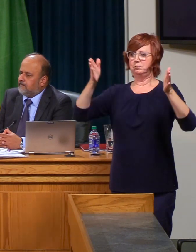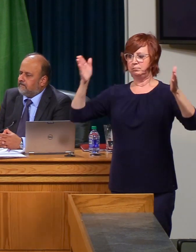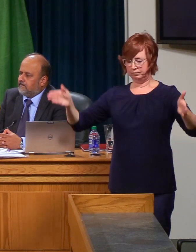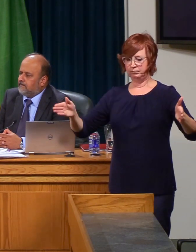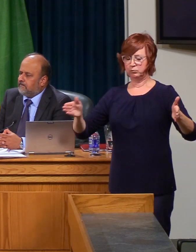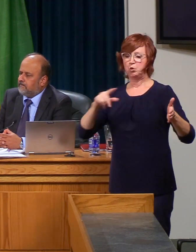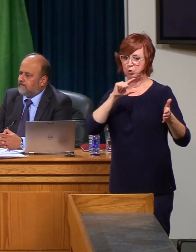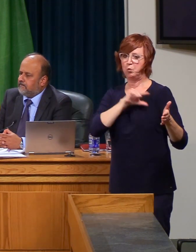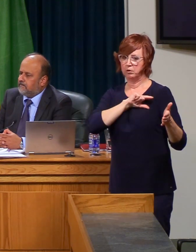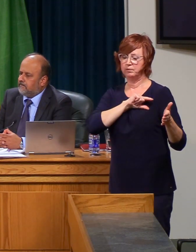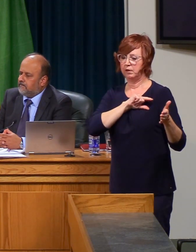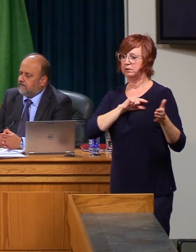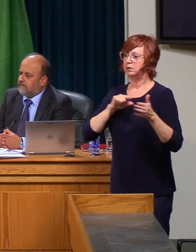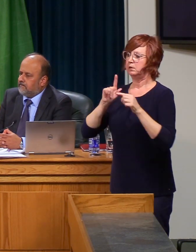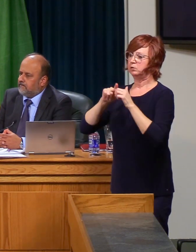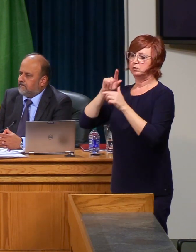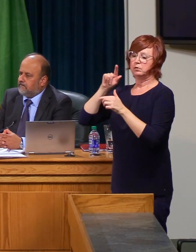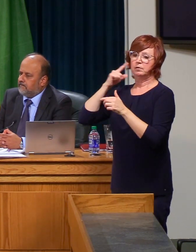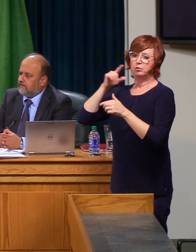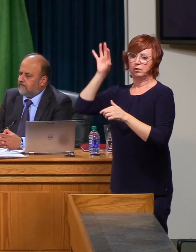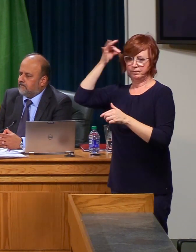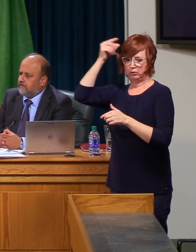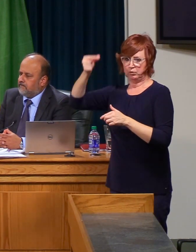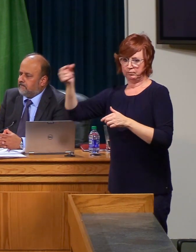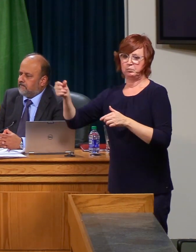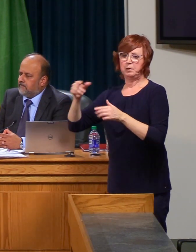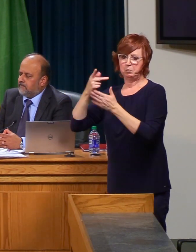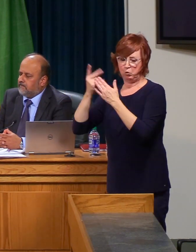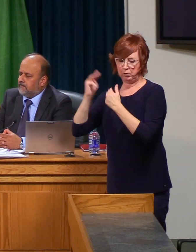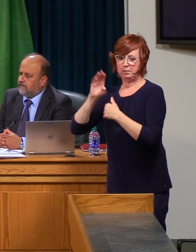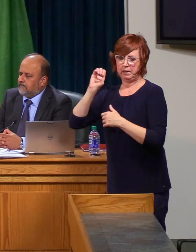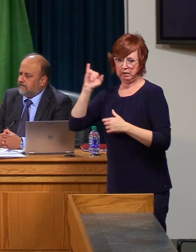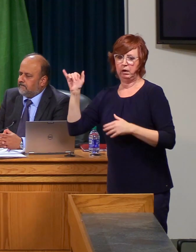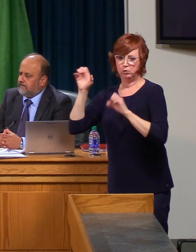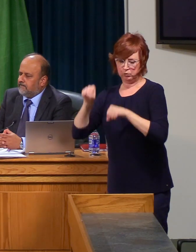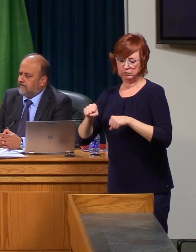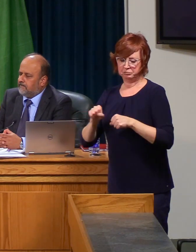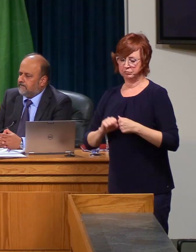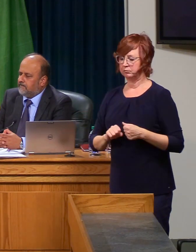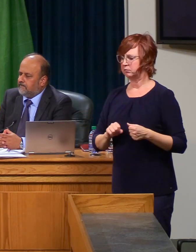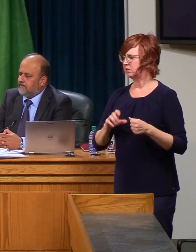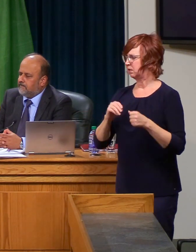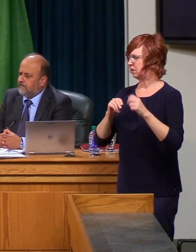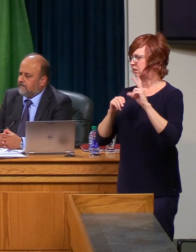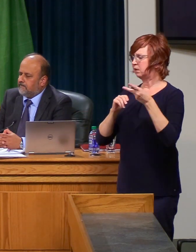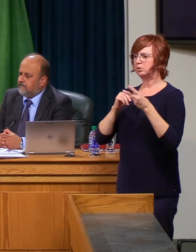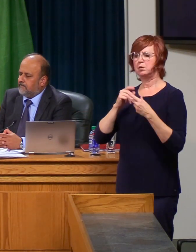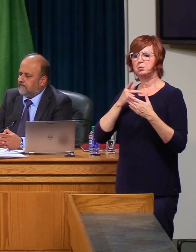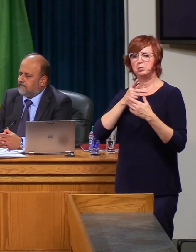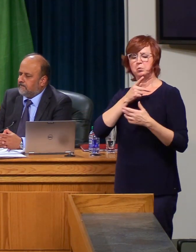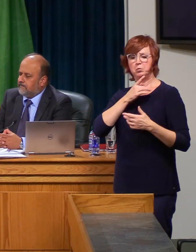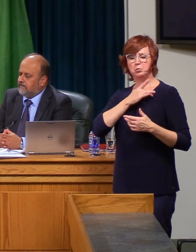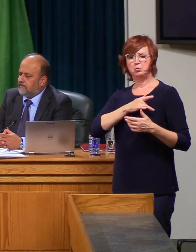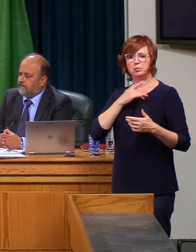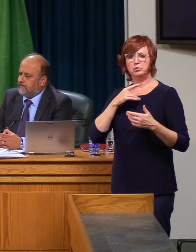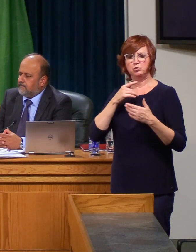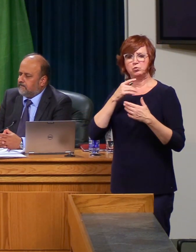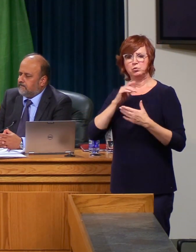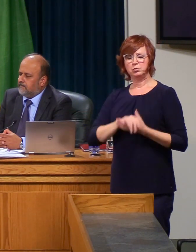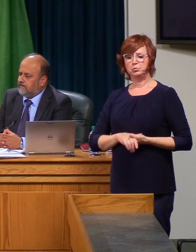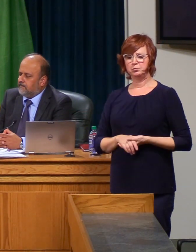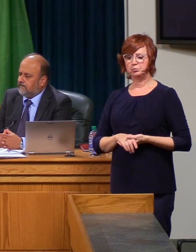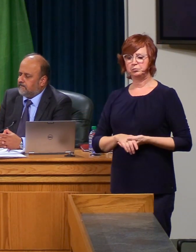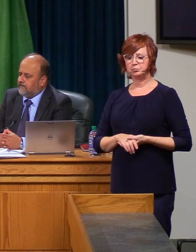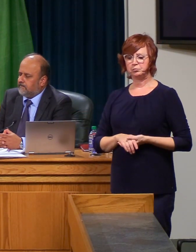then we've supplemented that with the provincial program, the self-isolation support program, for the most part, not only